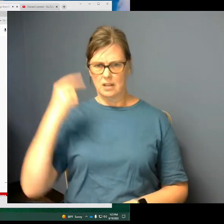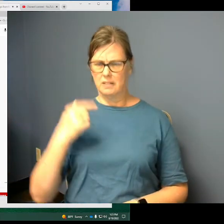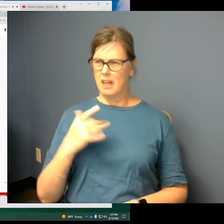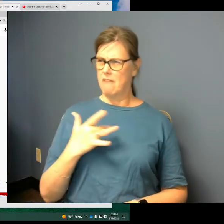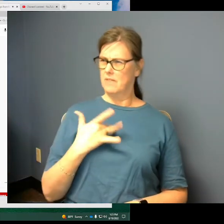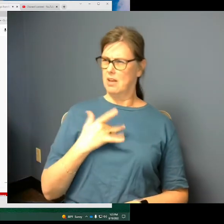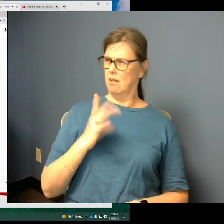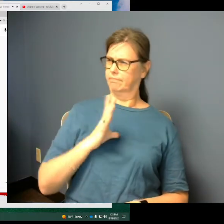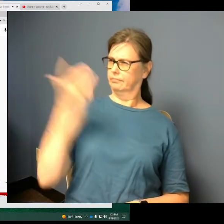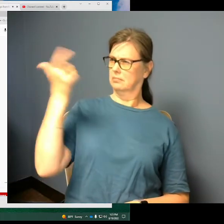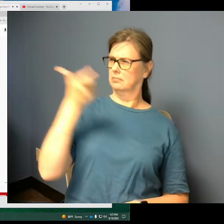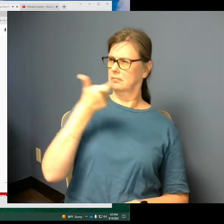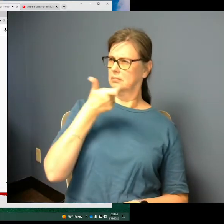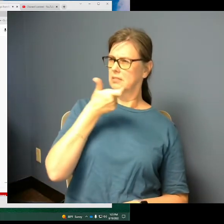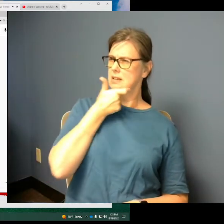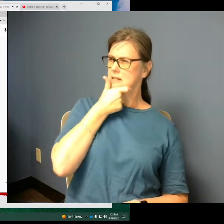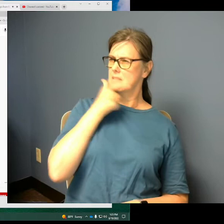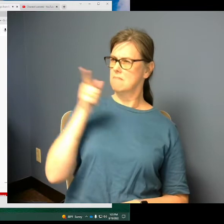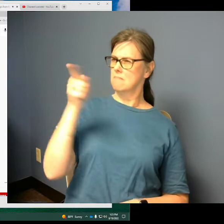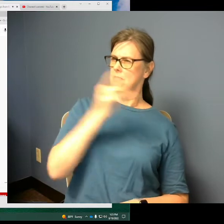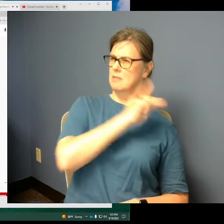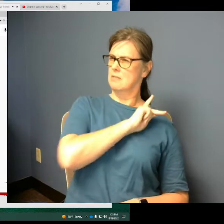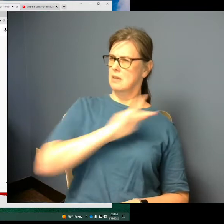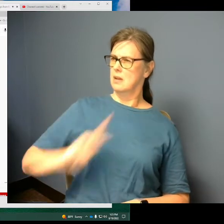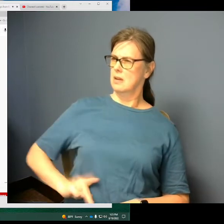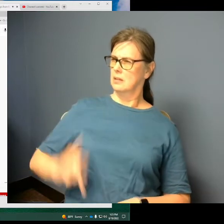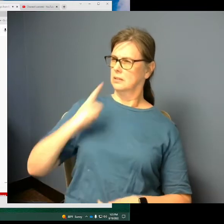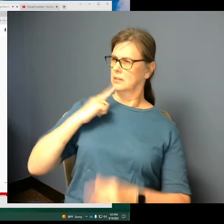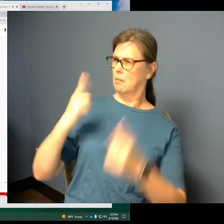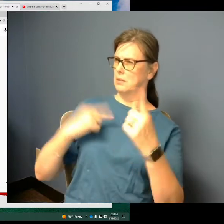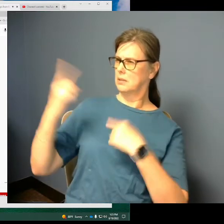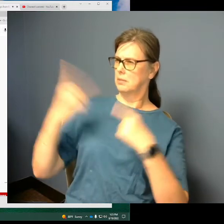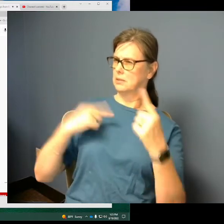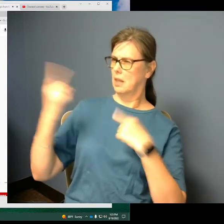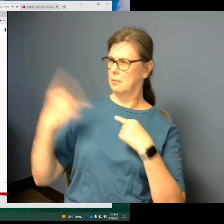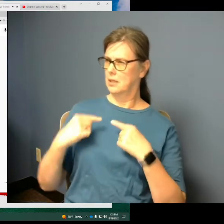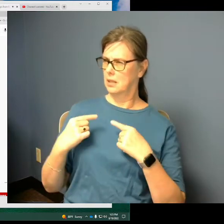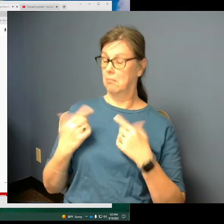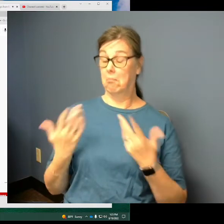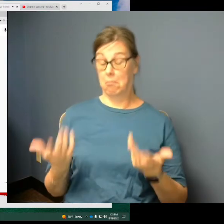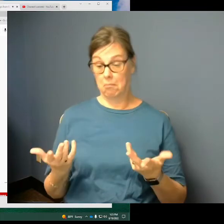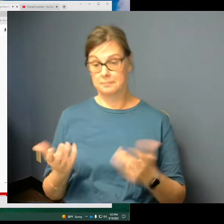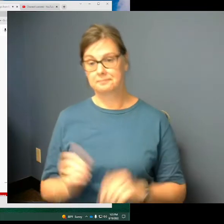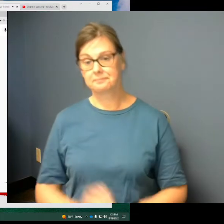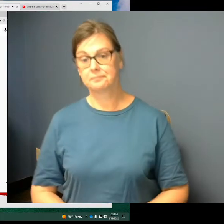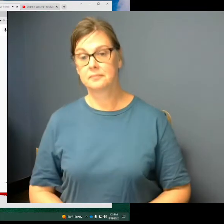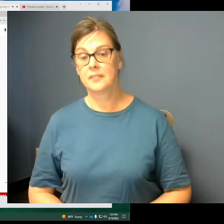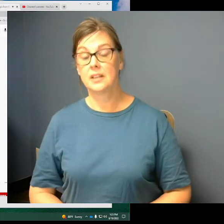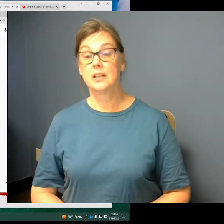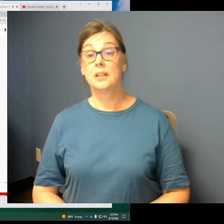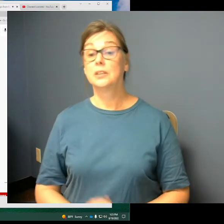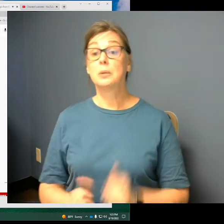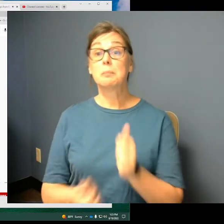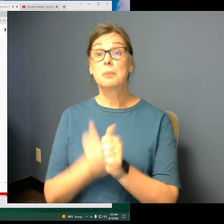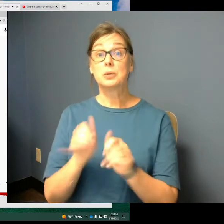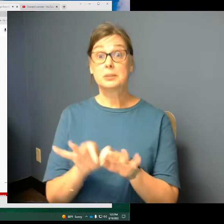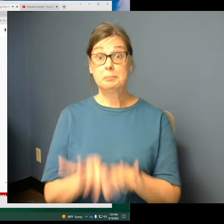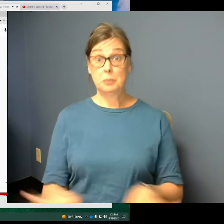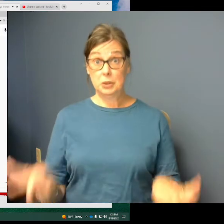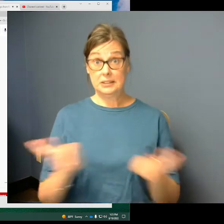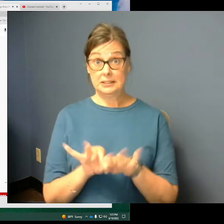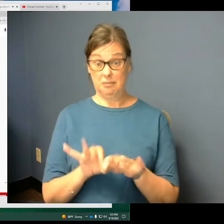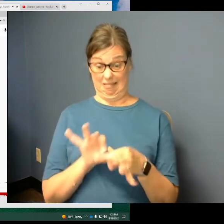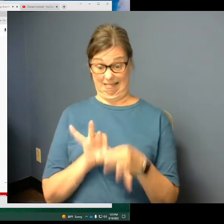because there's a long history of, like, for 150 years, we've been doing our thing. So again, key takeaway there, representative